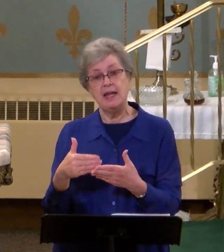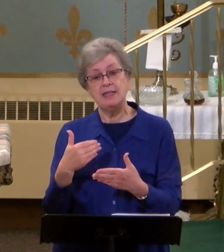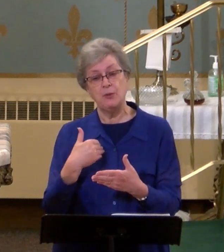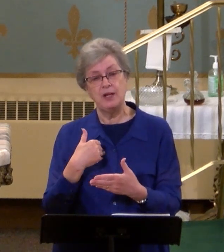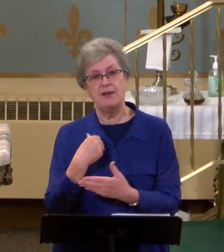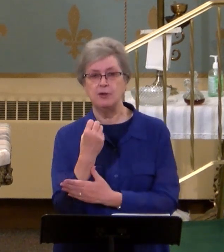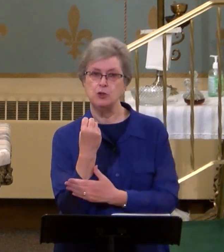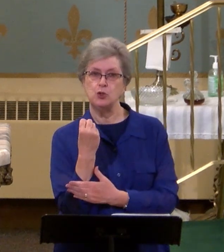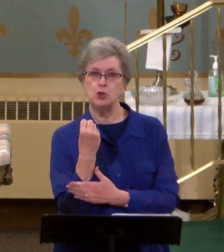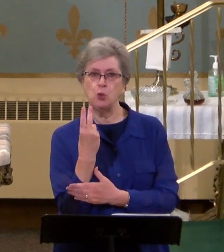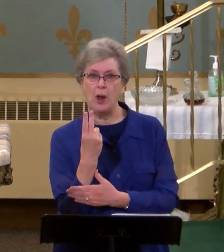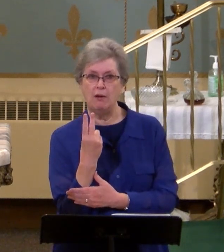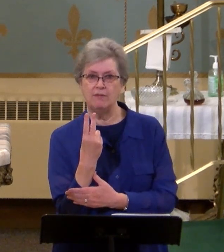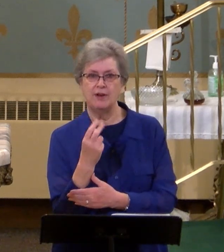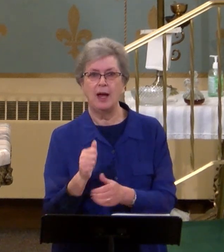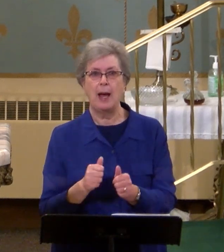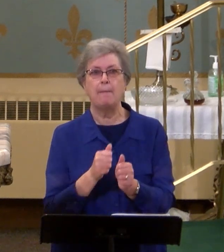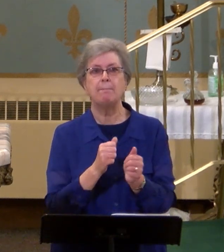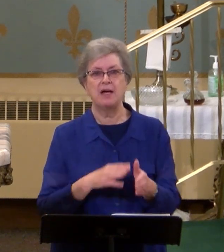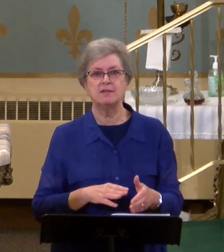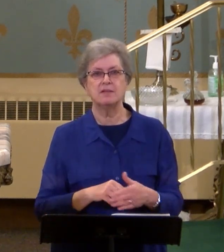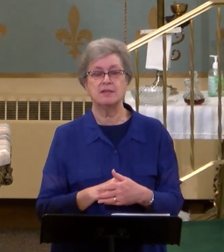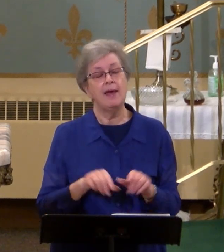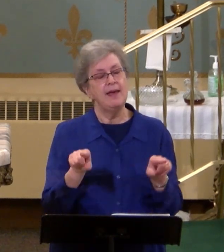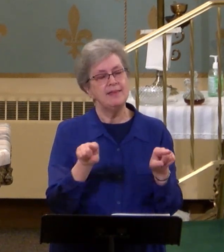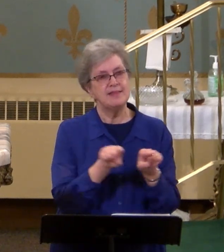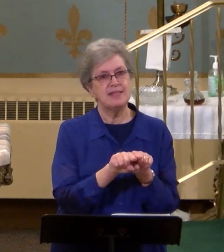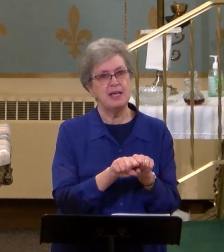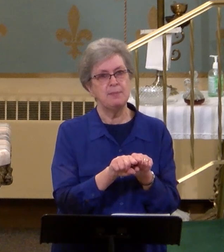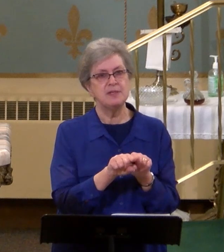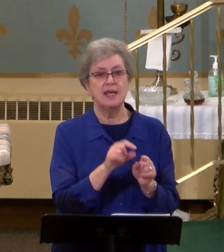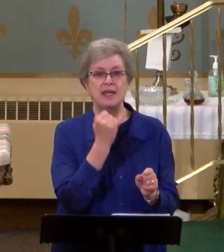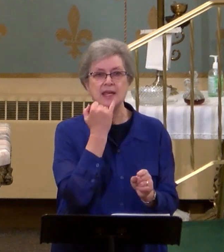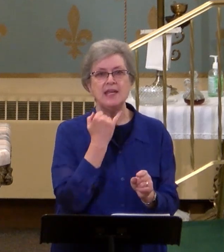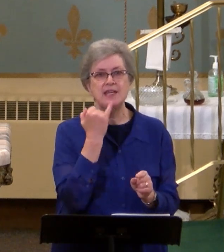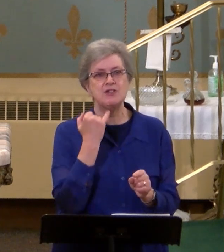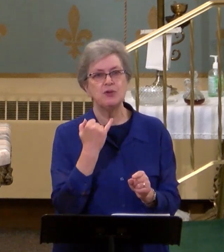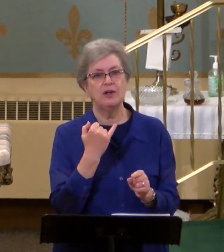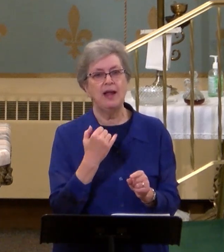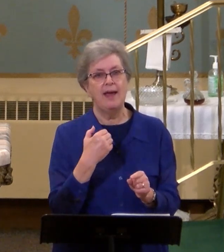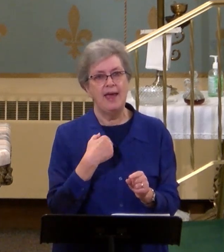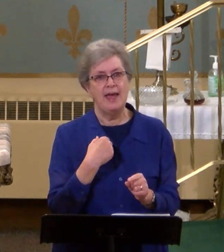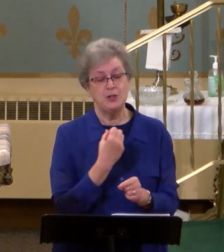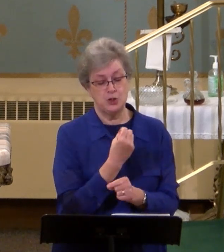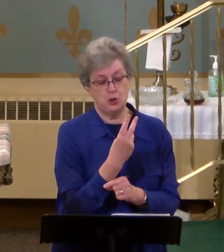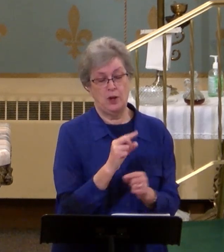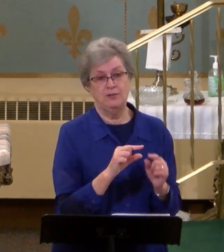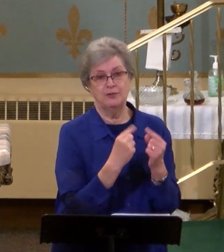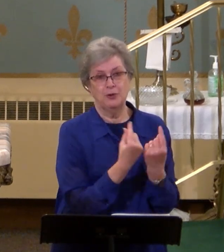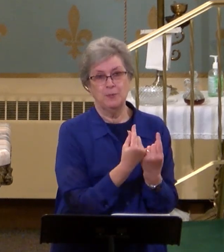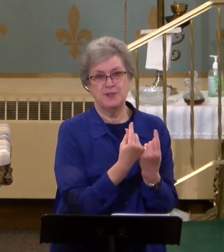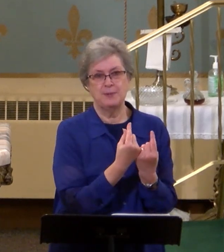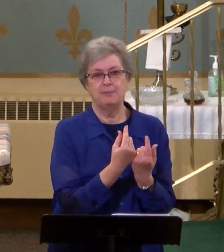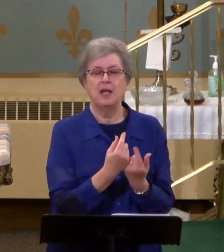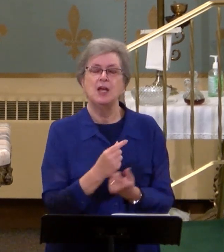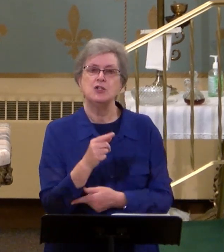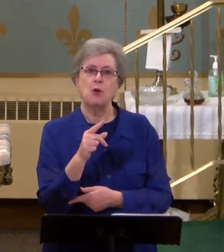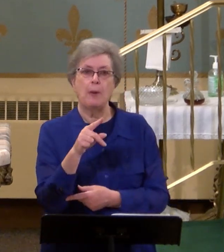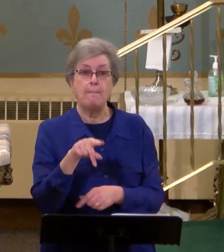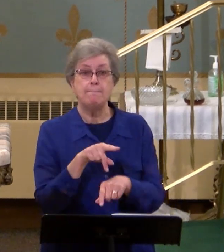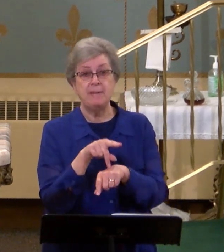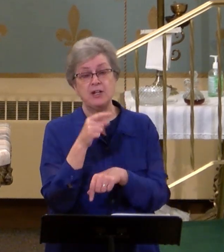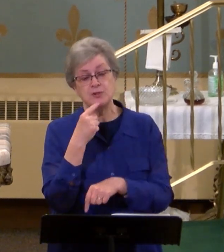12 apostles, just like there were 12 tribes of Israel. And Peter says, we need one who was with